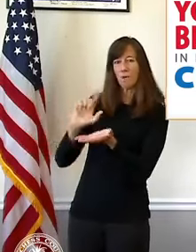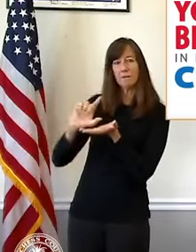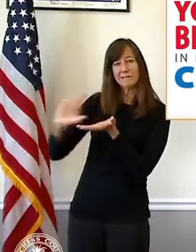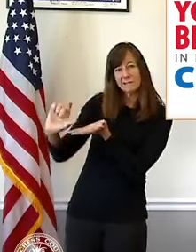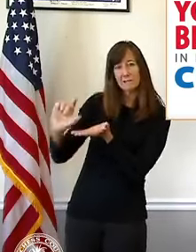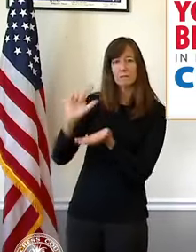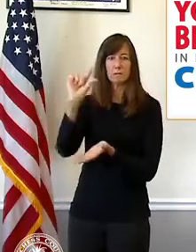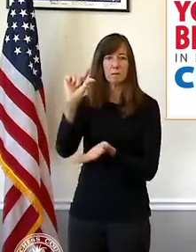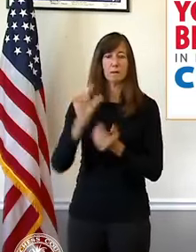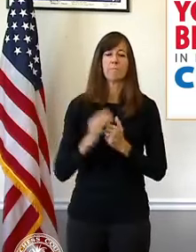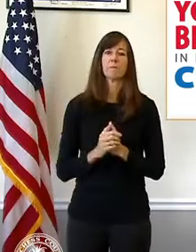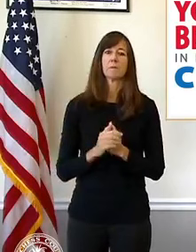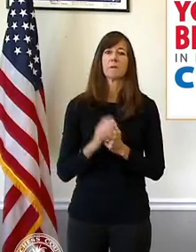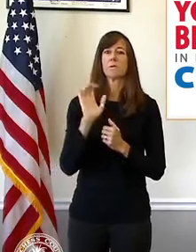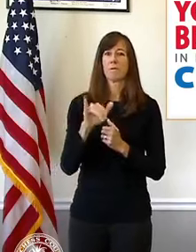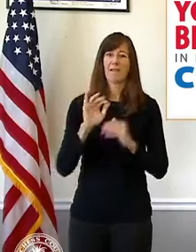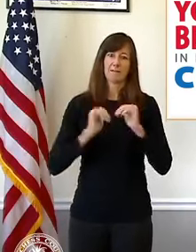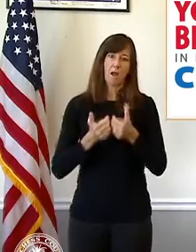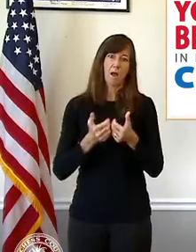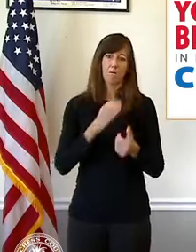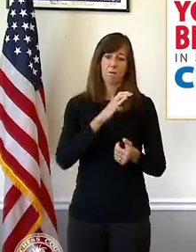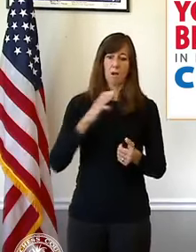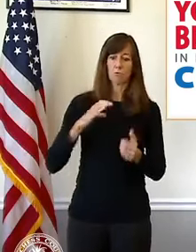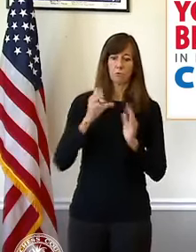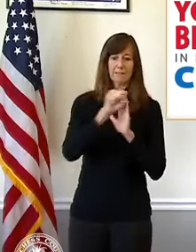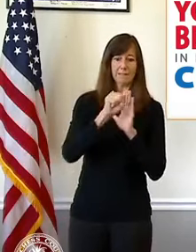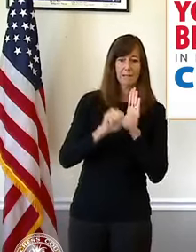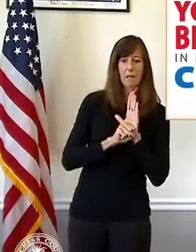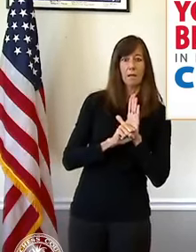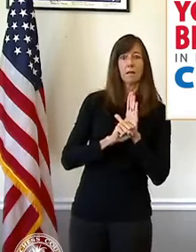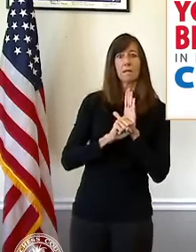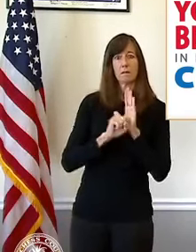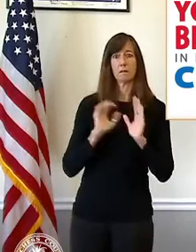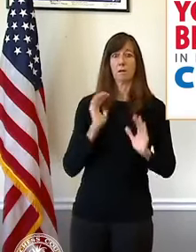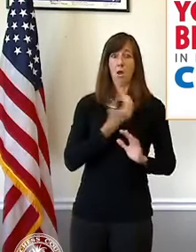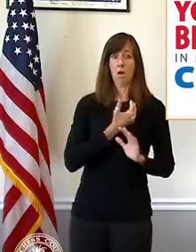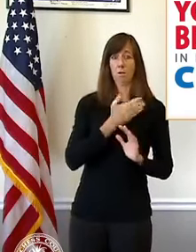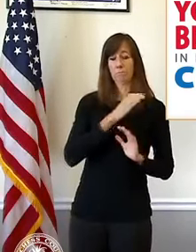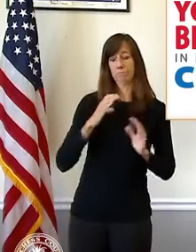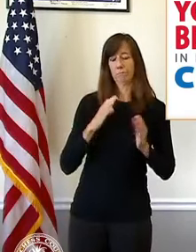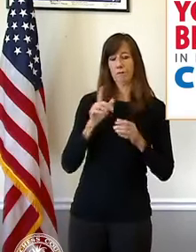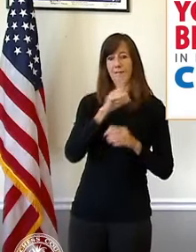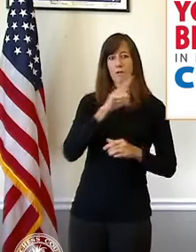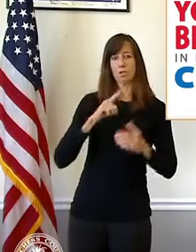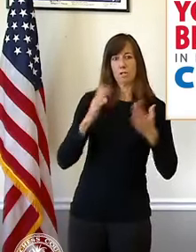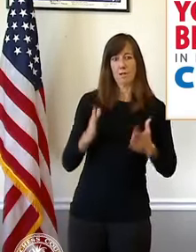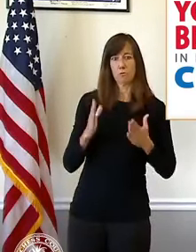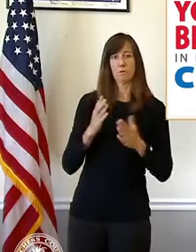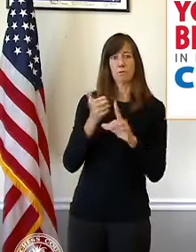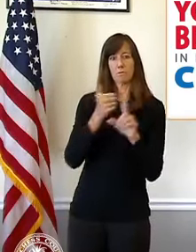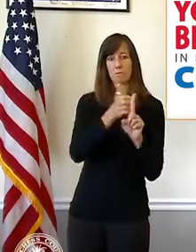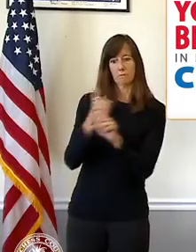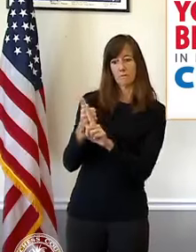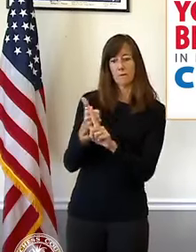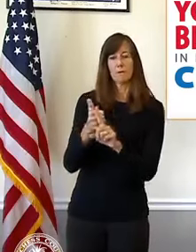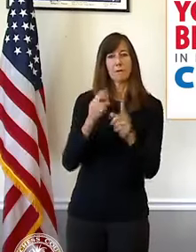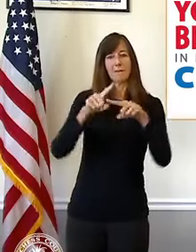state legislatures and our own county legislature is redistricted. So based on population,